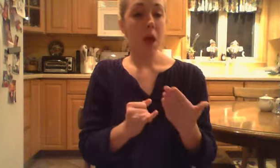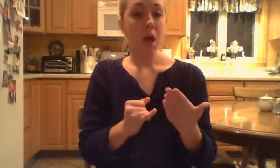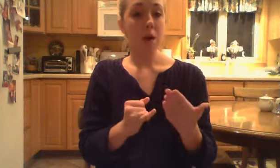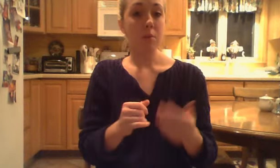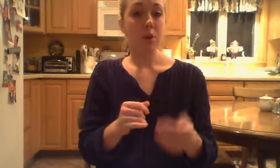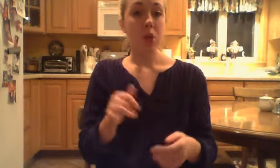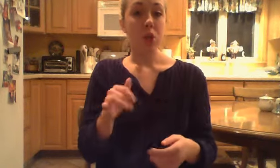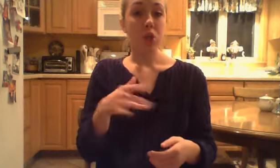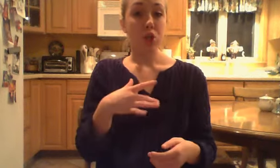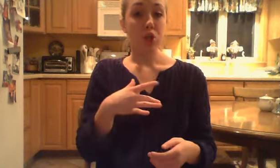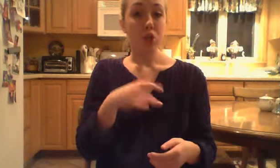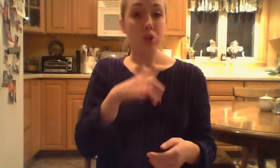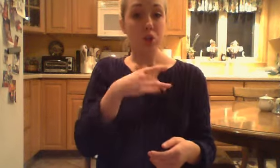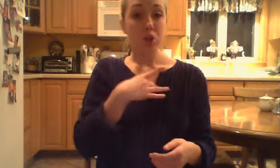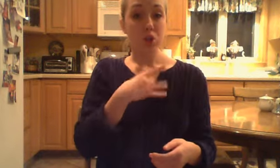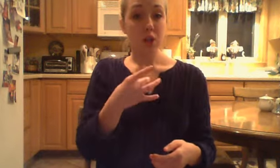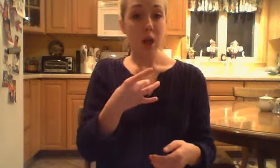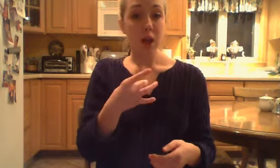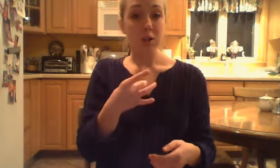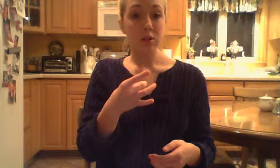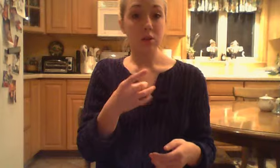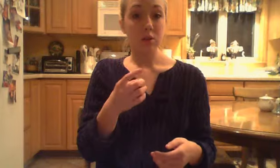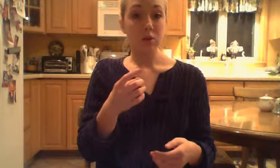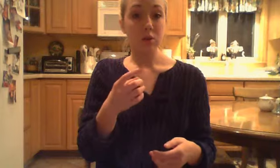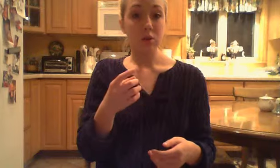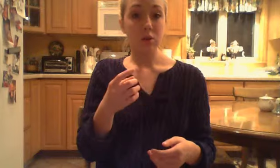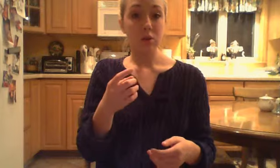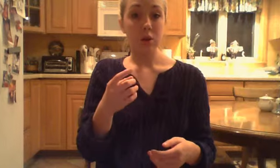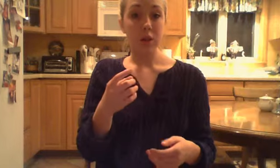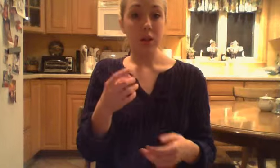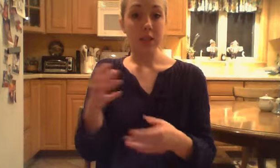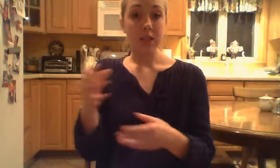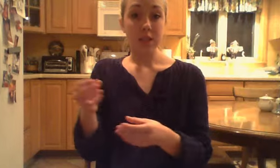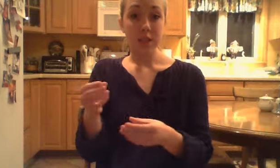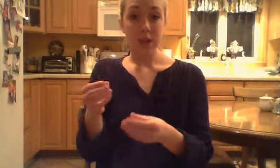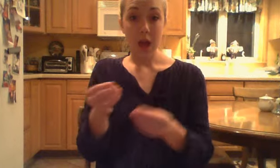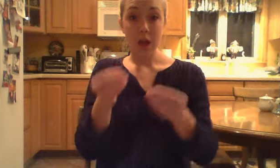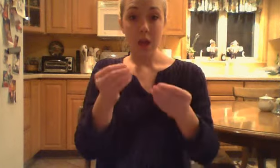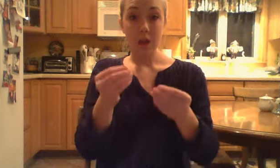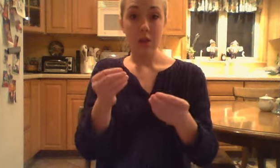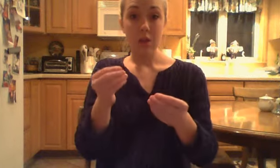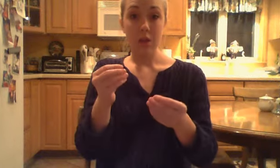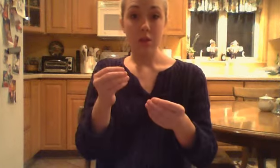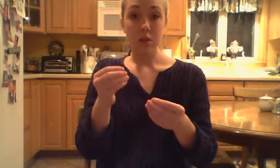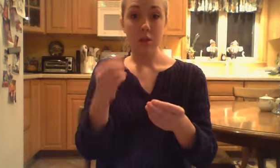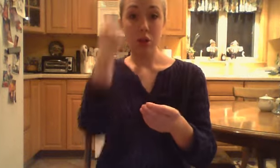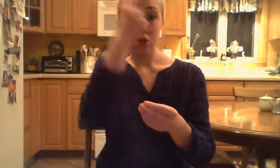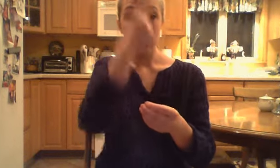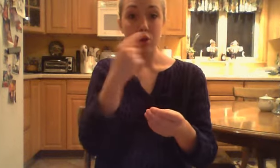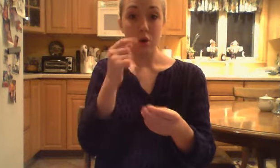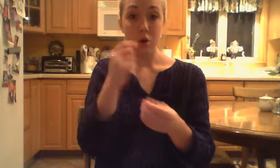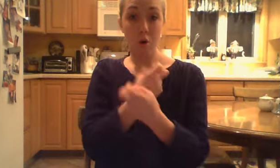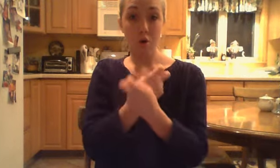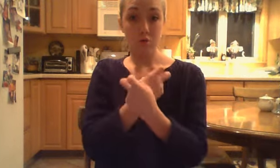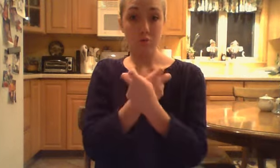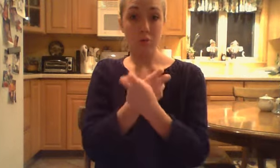been to New Mexico, the sky is bright blue every single day. Beautiful. And so she would look at the holes in the bones and she would make